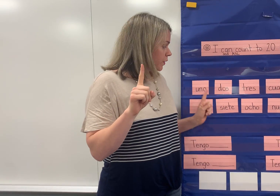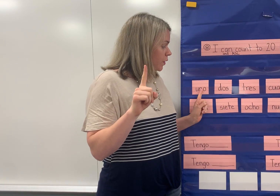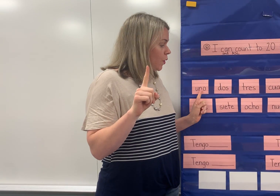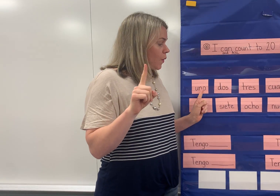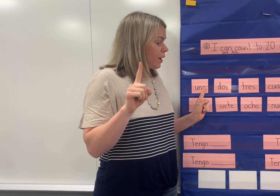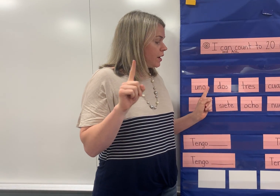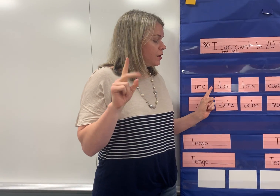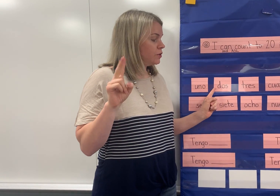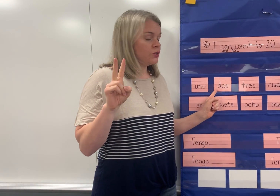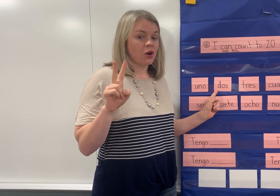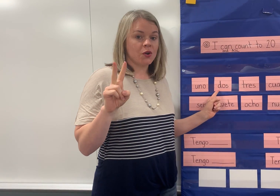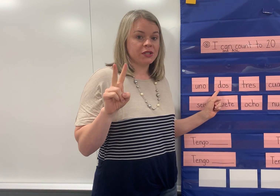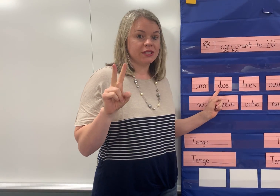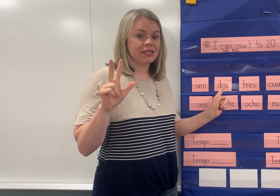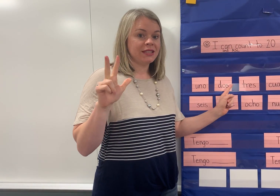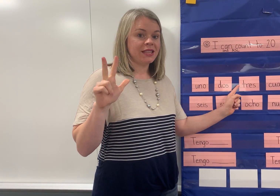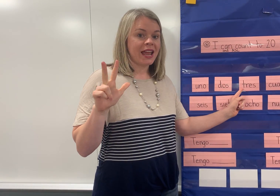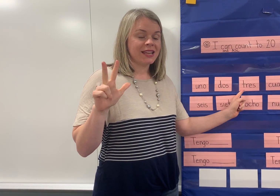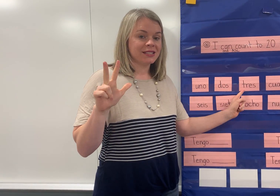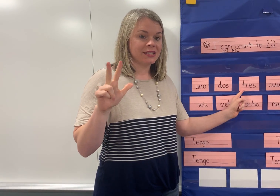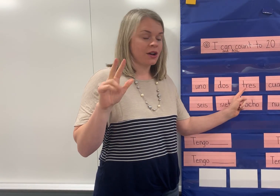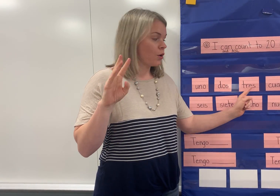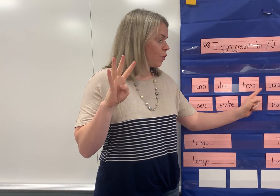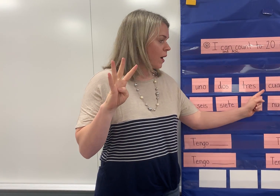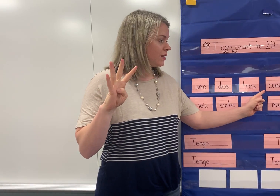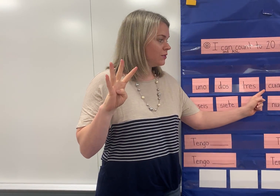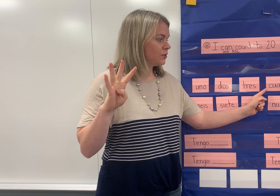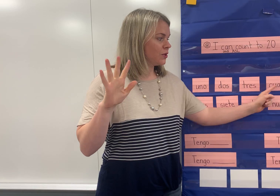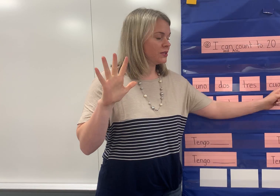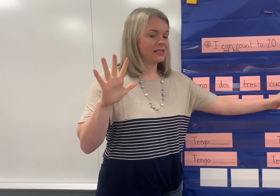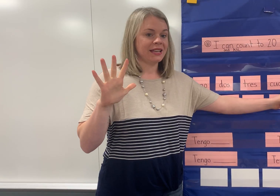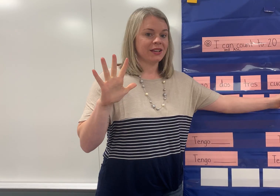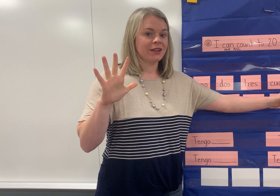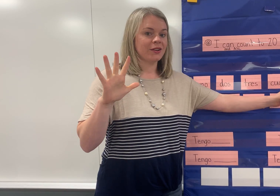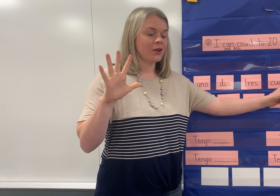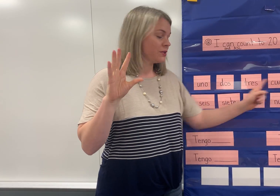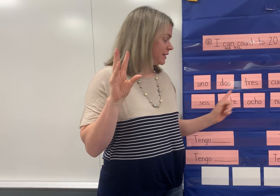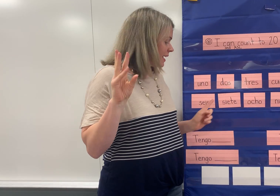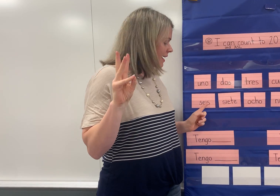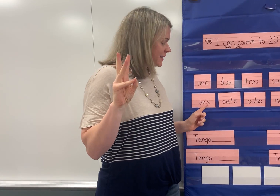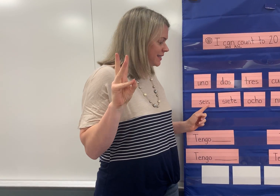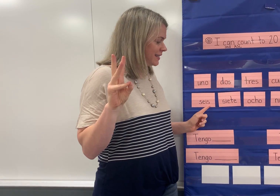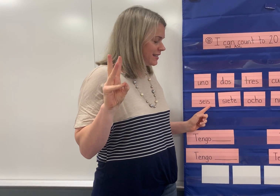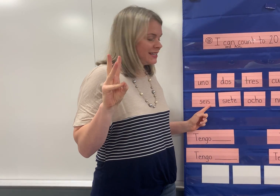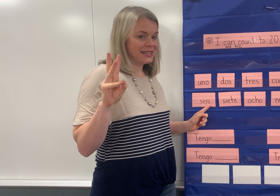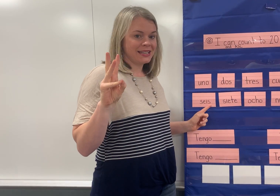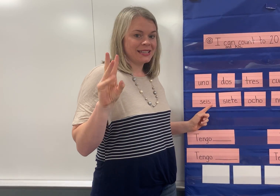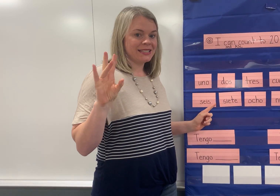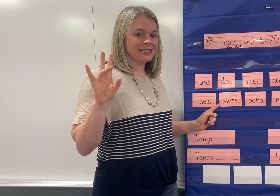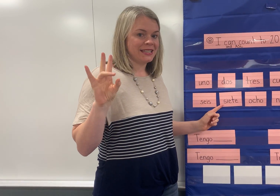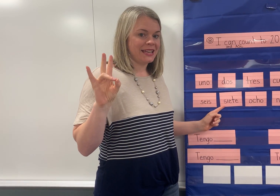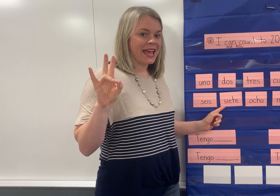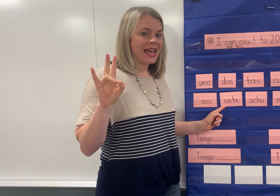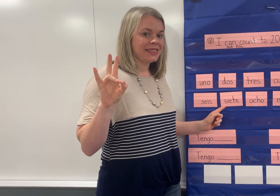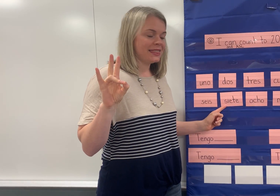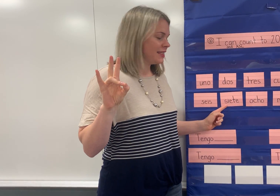1, 2, 3, 4, 5, 6, 7,